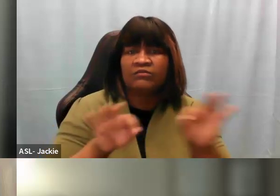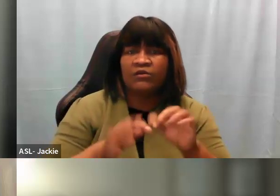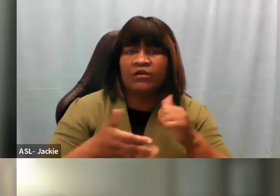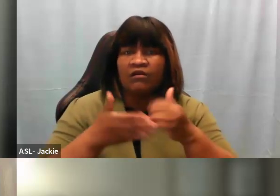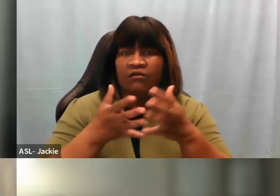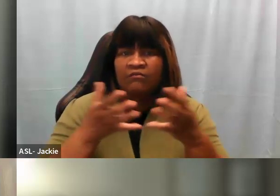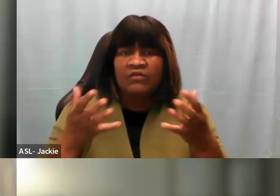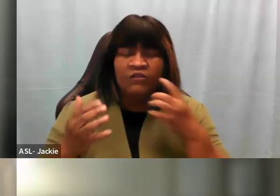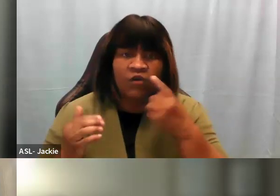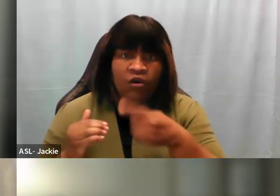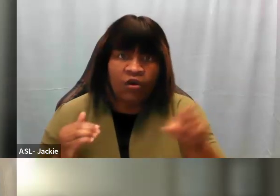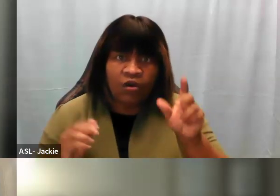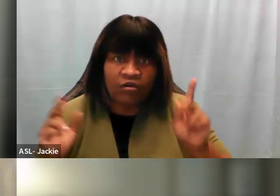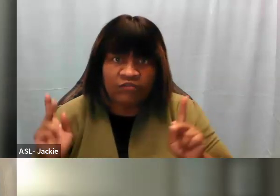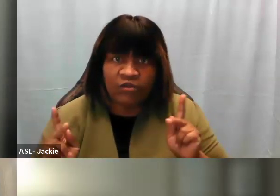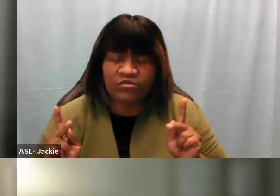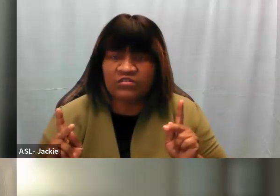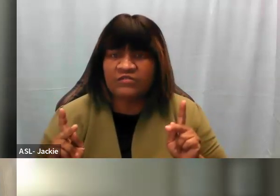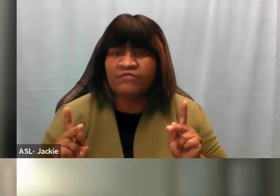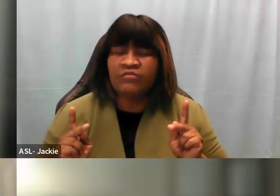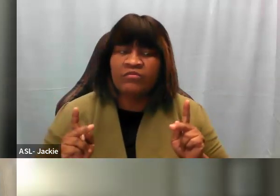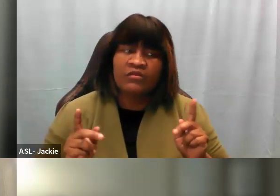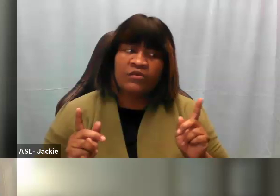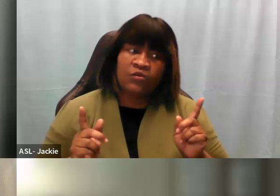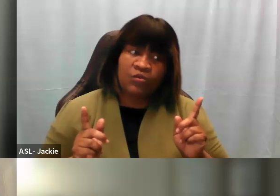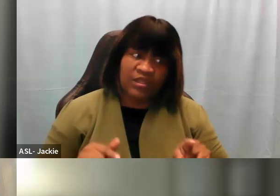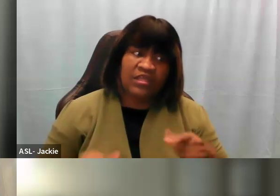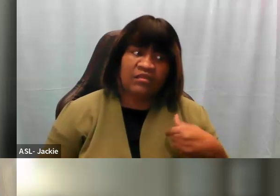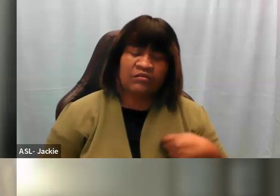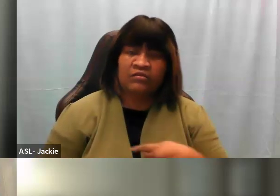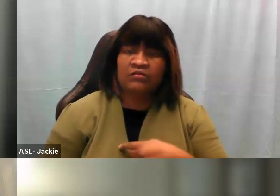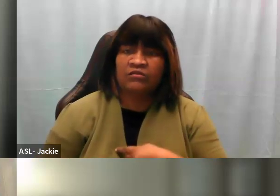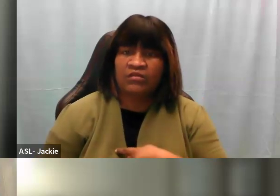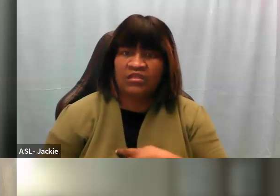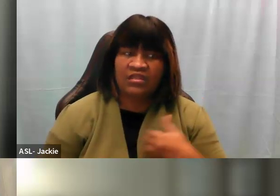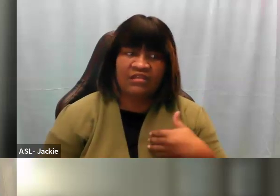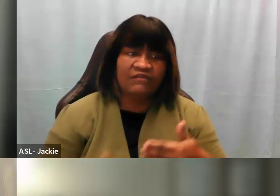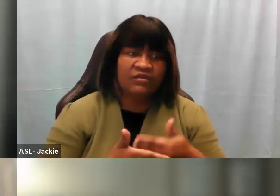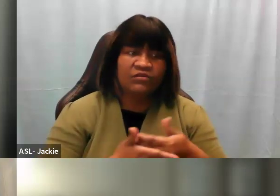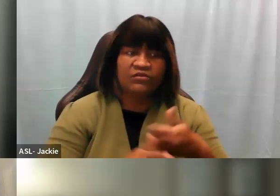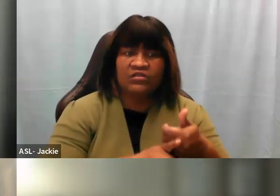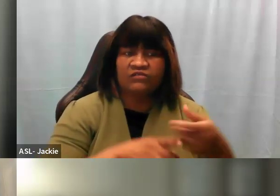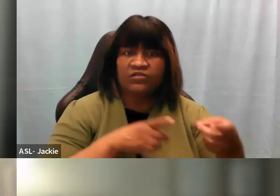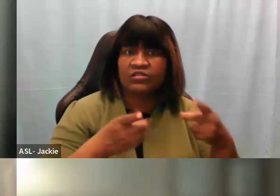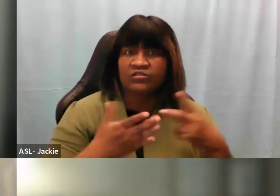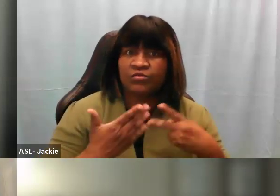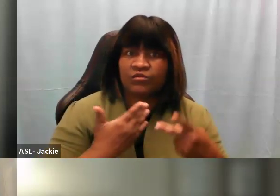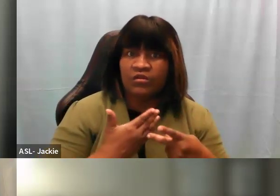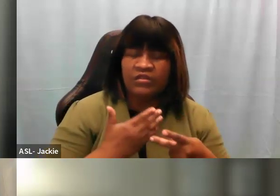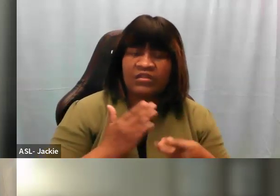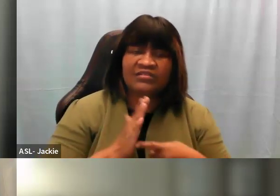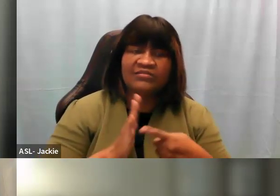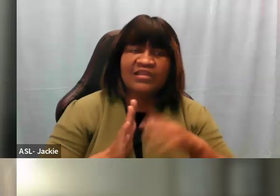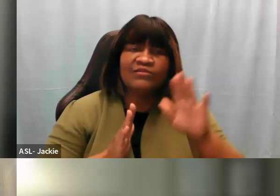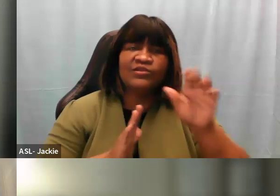for folks. So when we say a new self-direction program, sometimes your state will